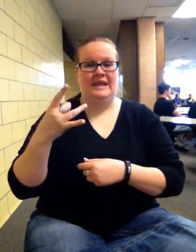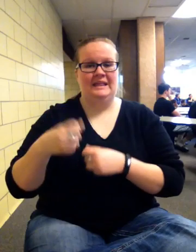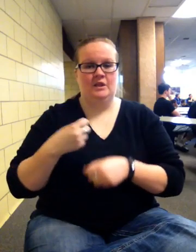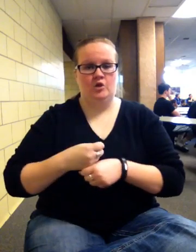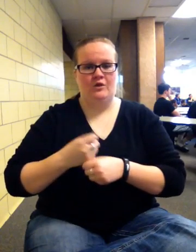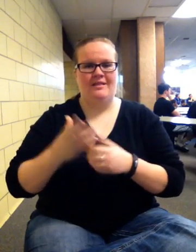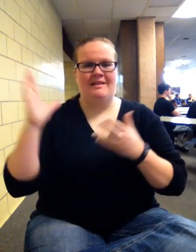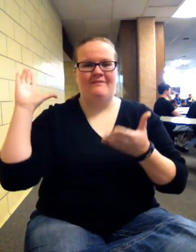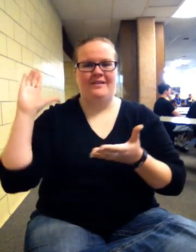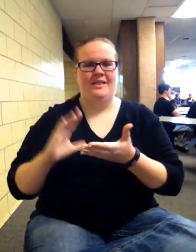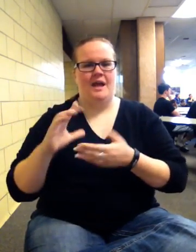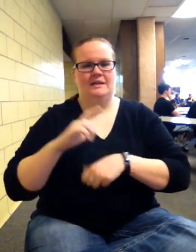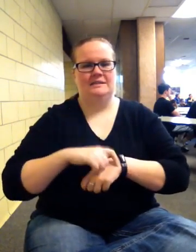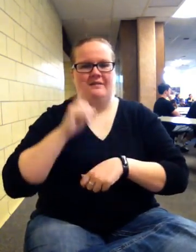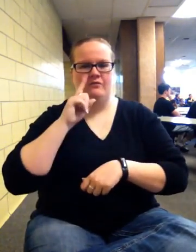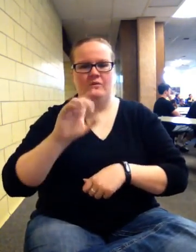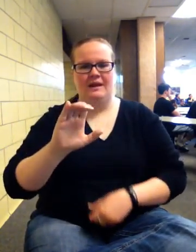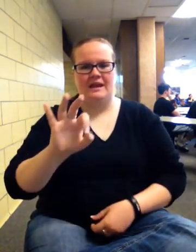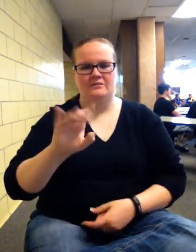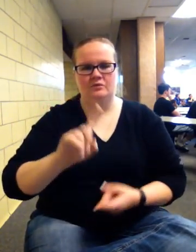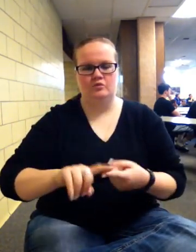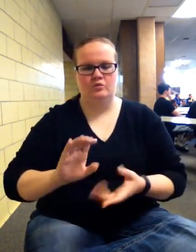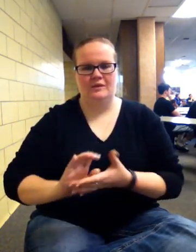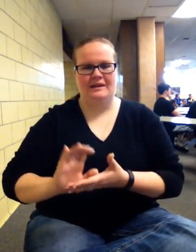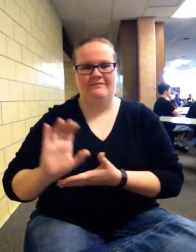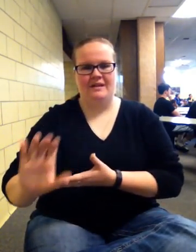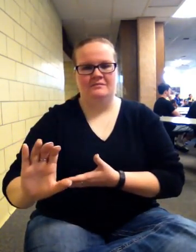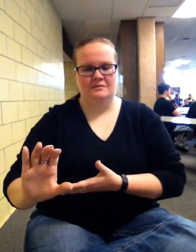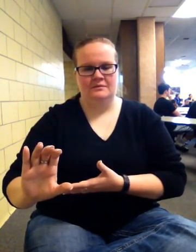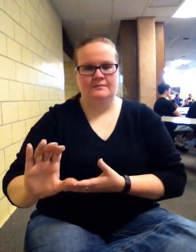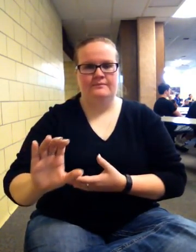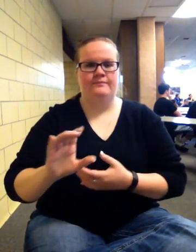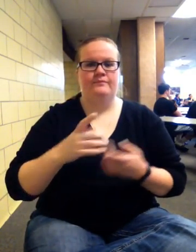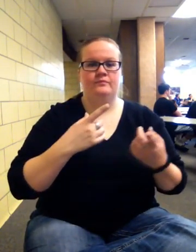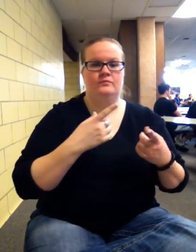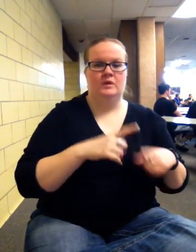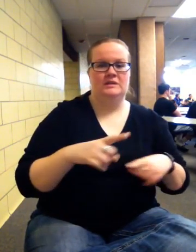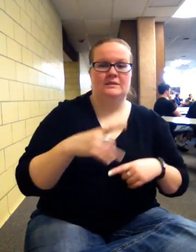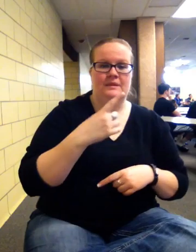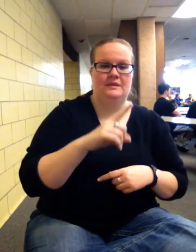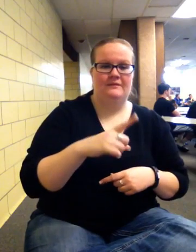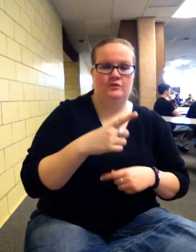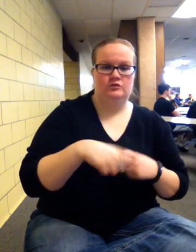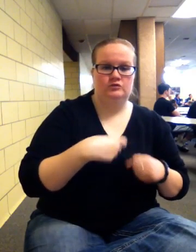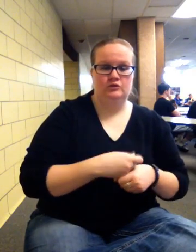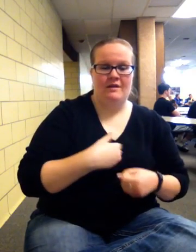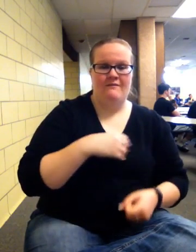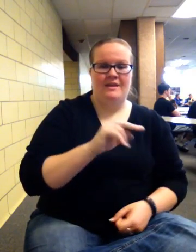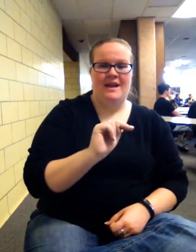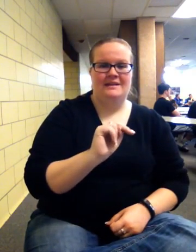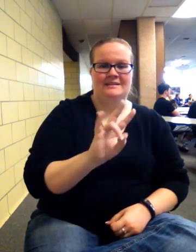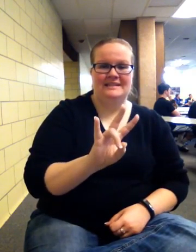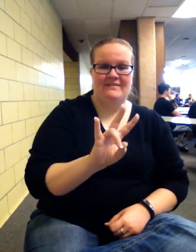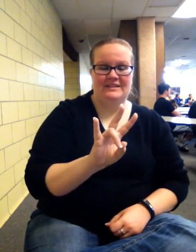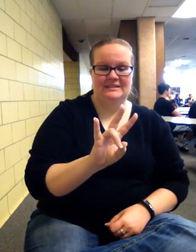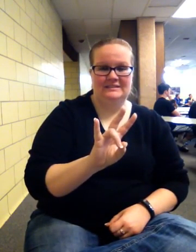for these cash flows to be invested. So what's happening then, year one, I had N of seven. Because at year one,